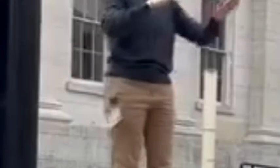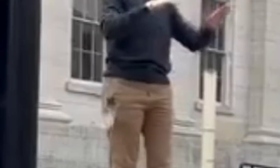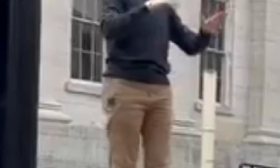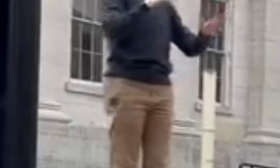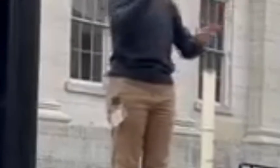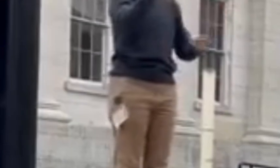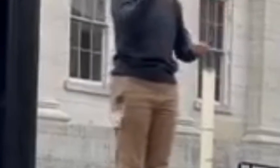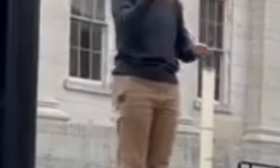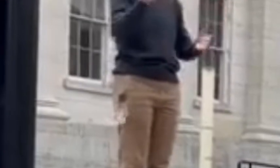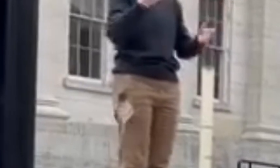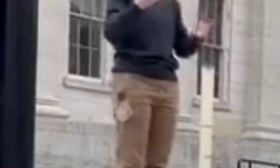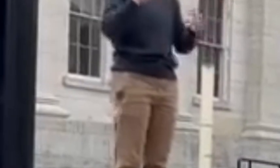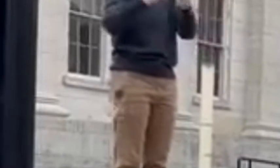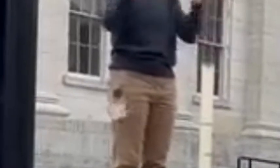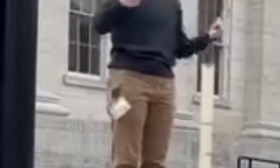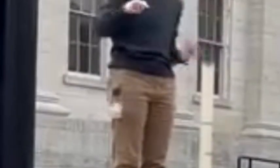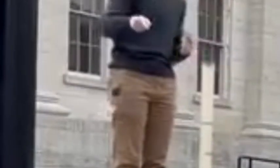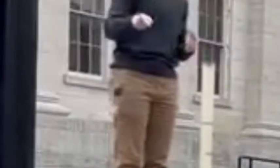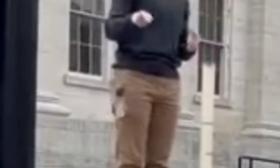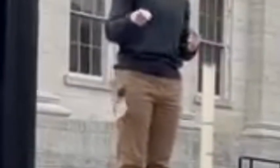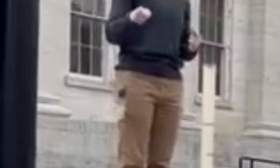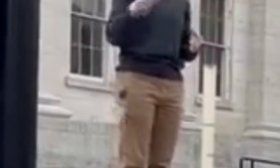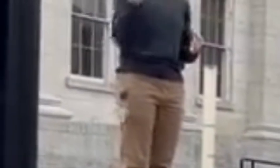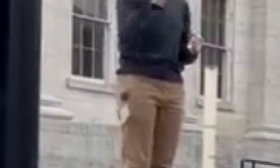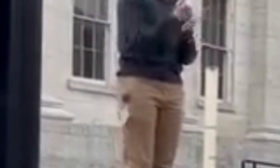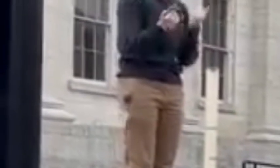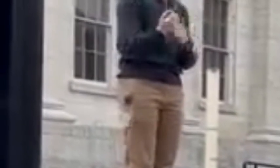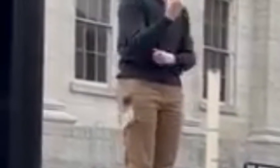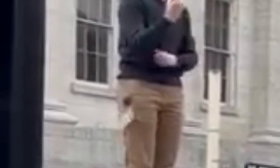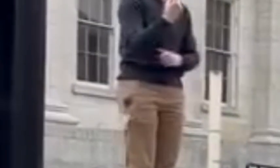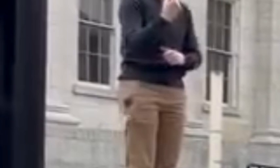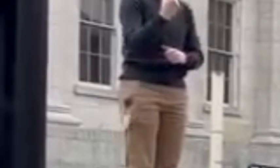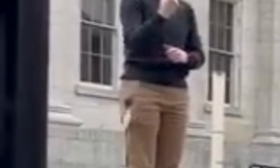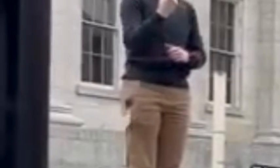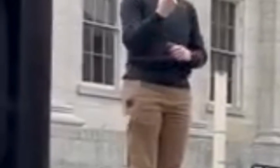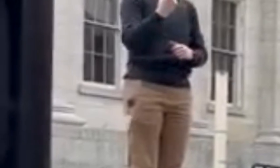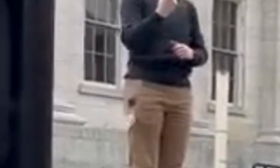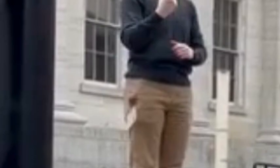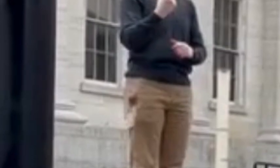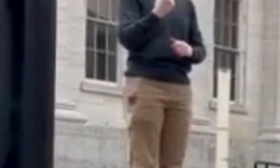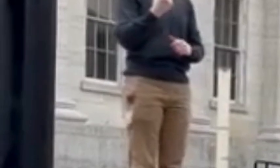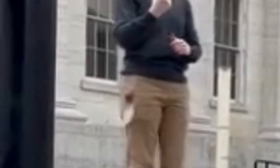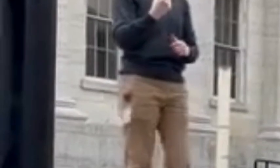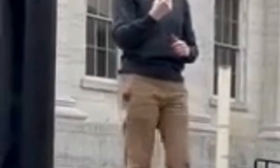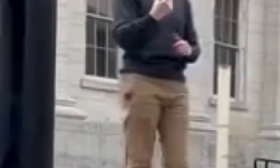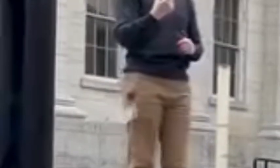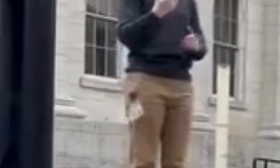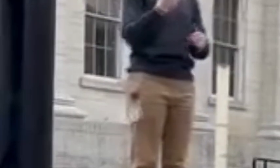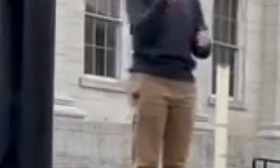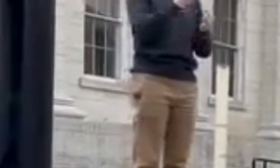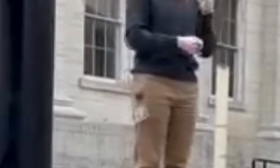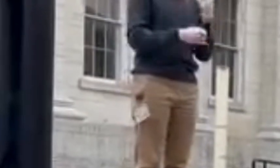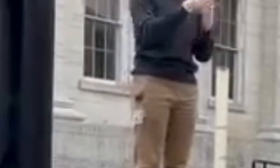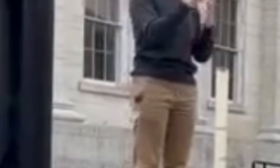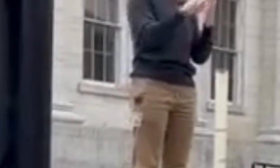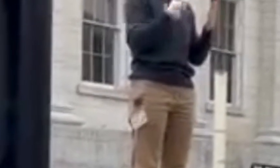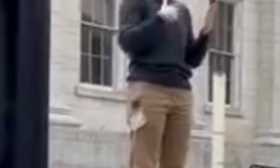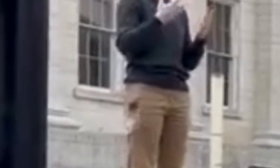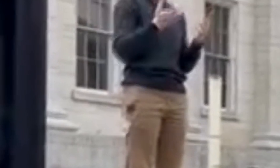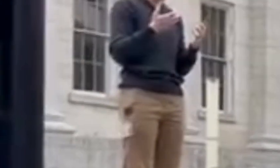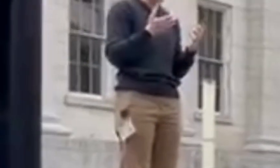can run against her? Anybody that can run against her? I'll tell you who I wanted to be the absolute last choice to run against